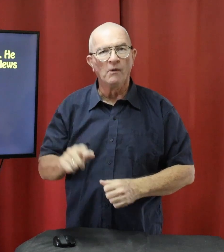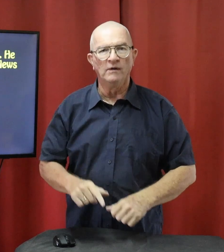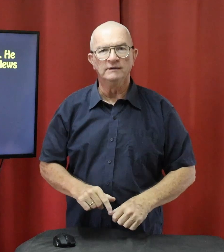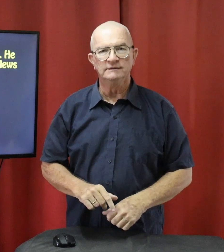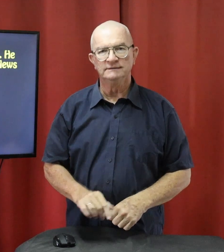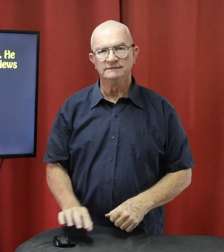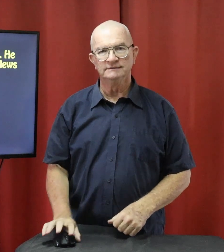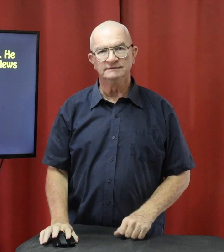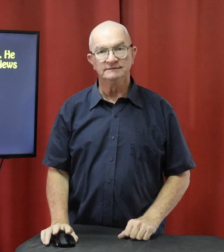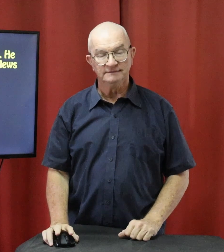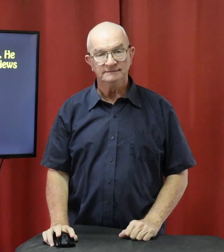with Paul.